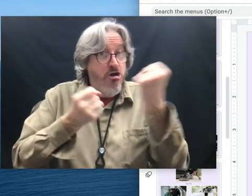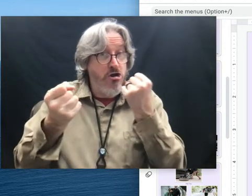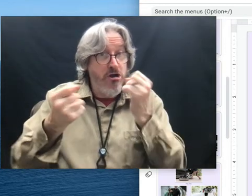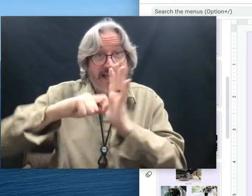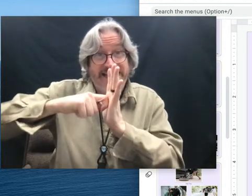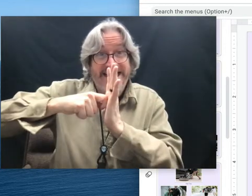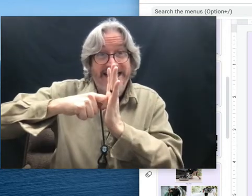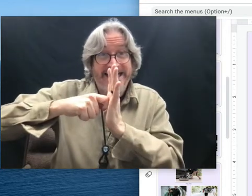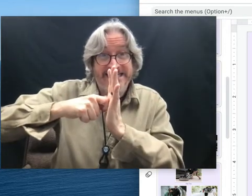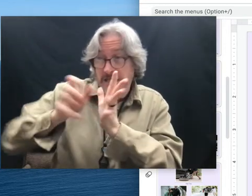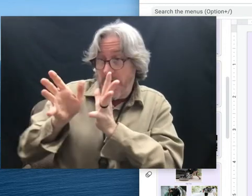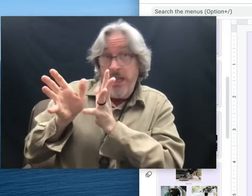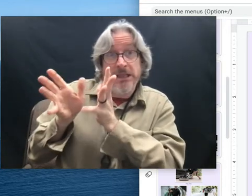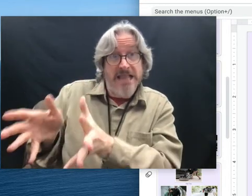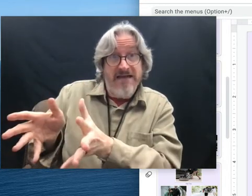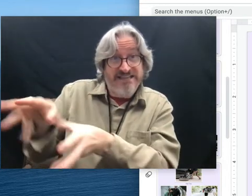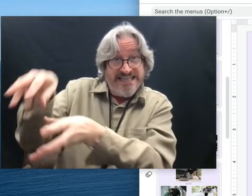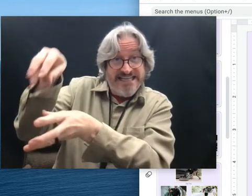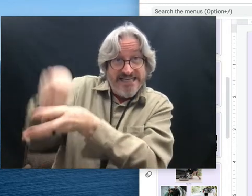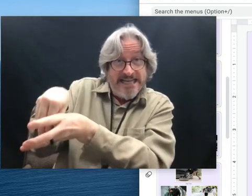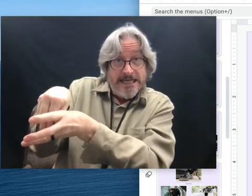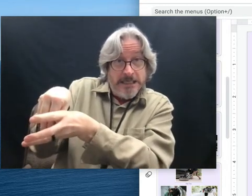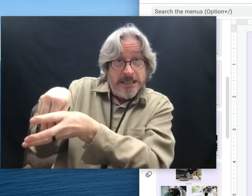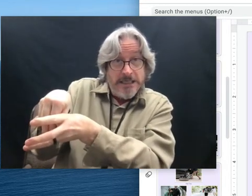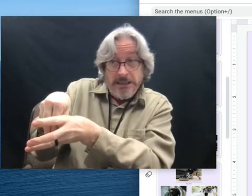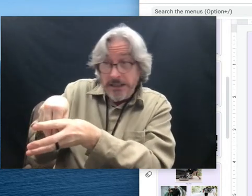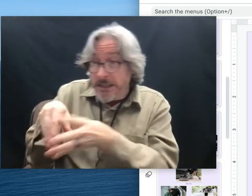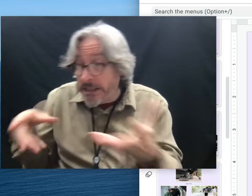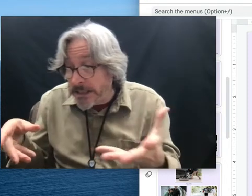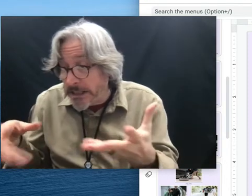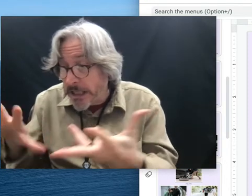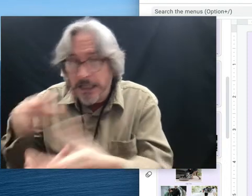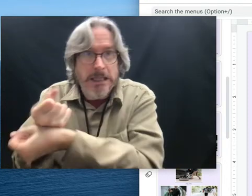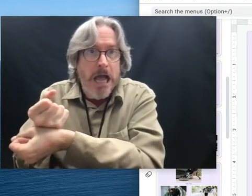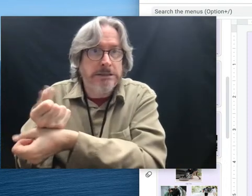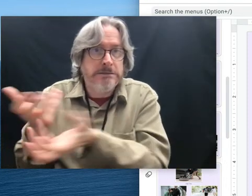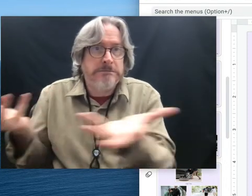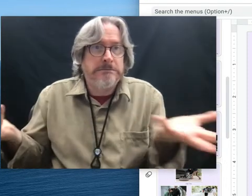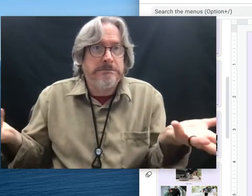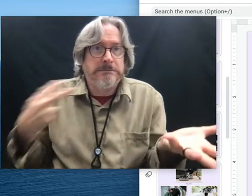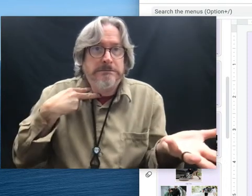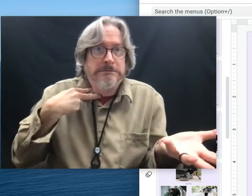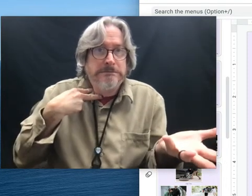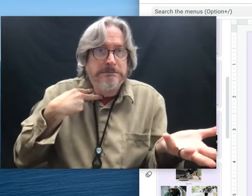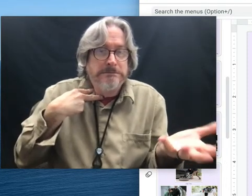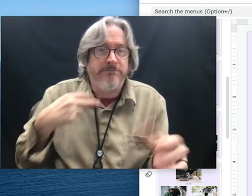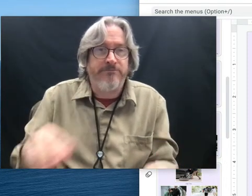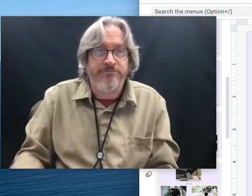Car, keys, left in, locked.